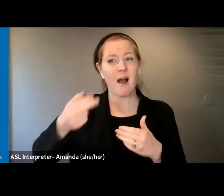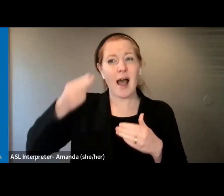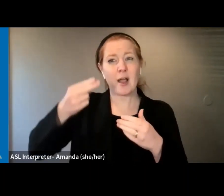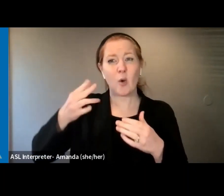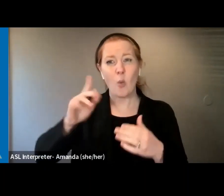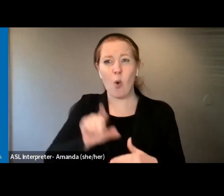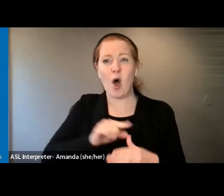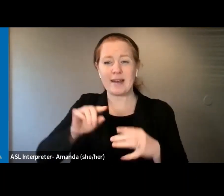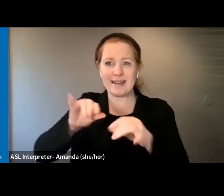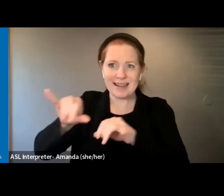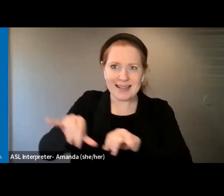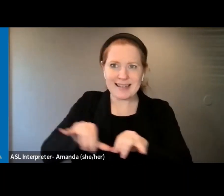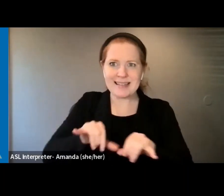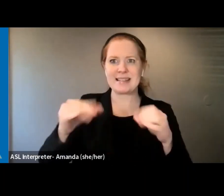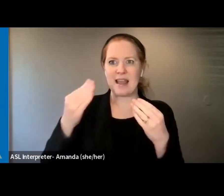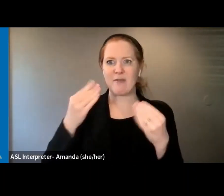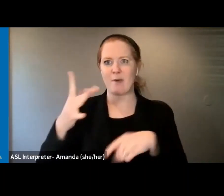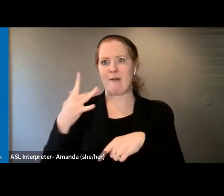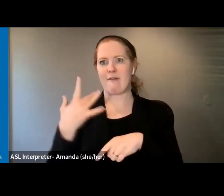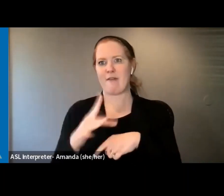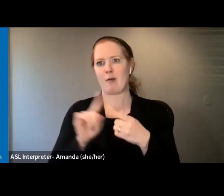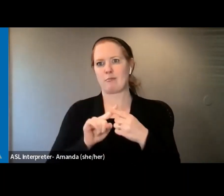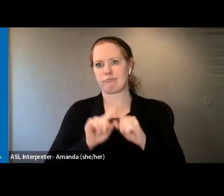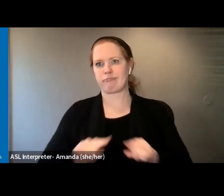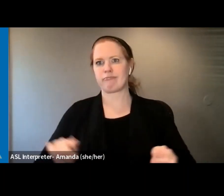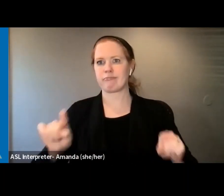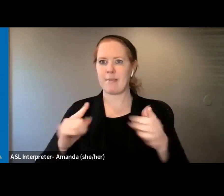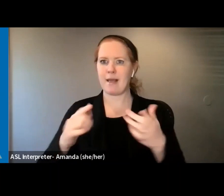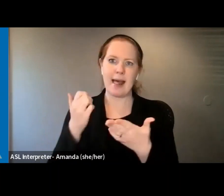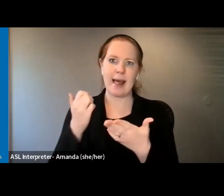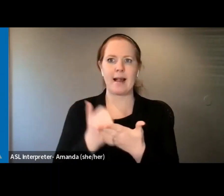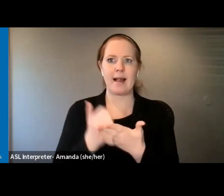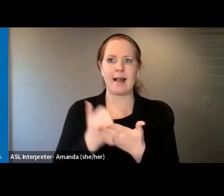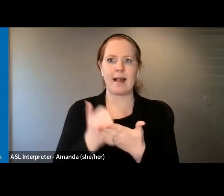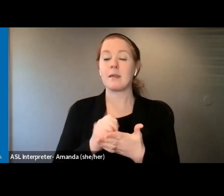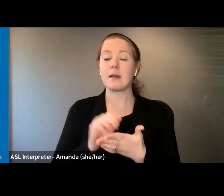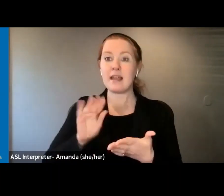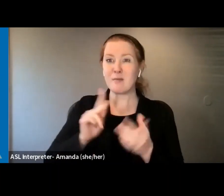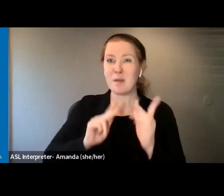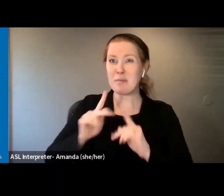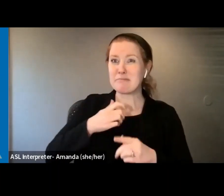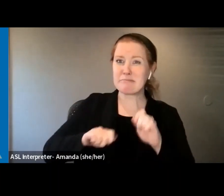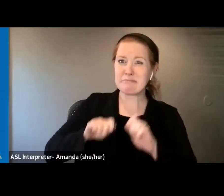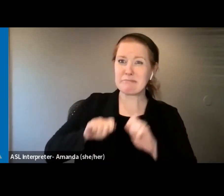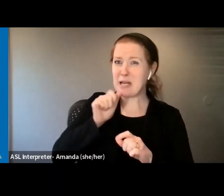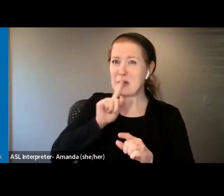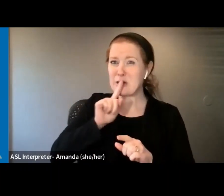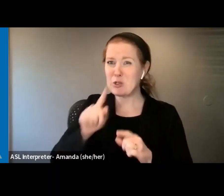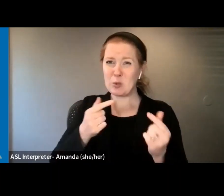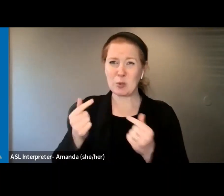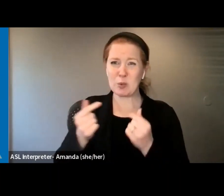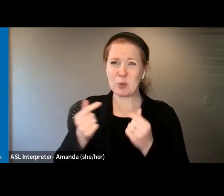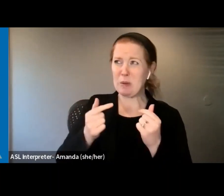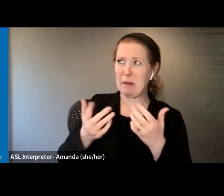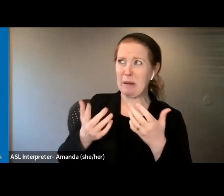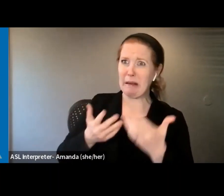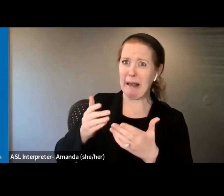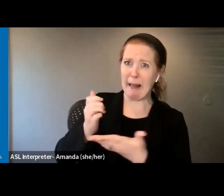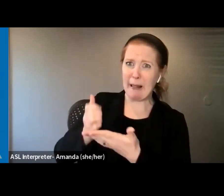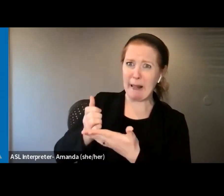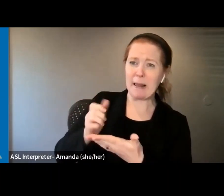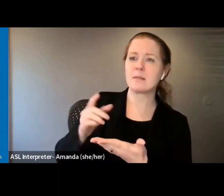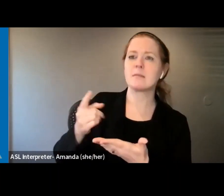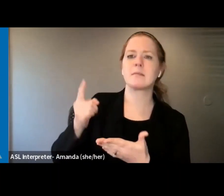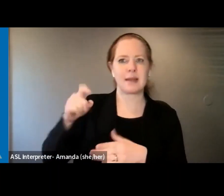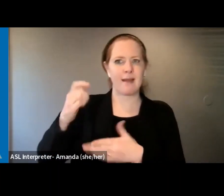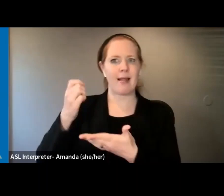information available to people. There needs to be help if people have questions, if people aren't sure how to do something. There needs to be help